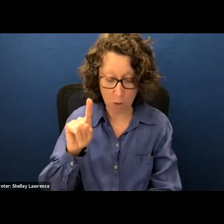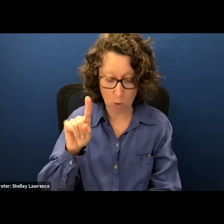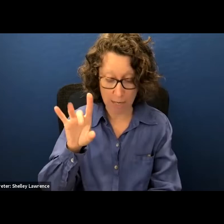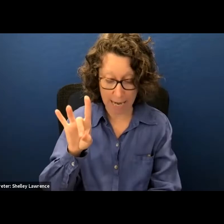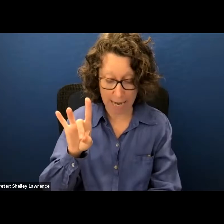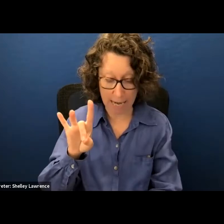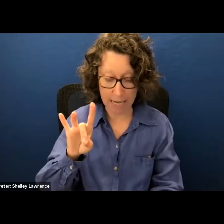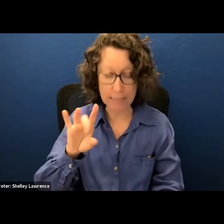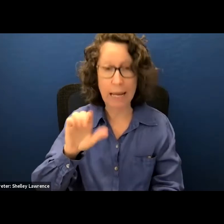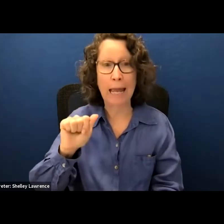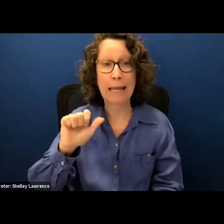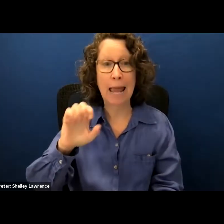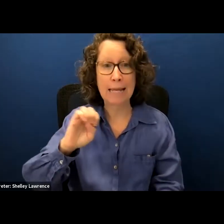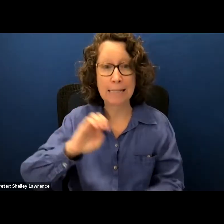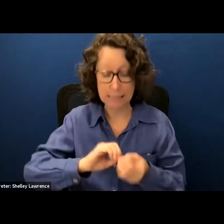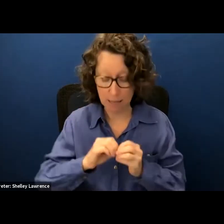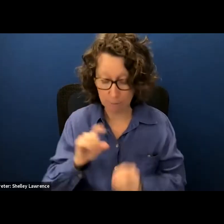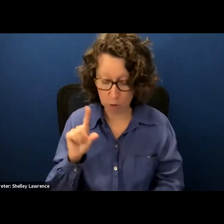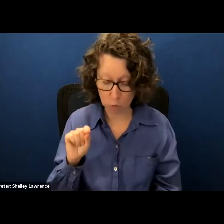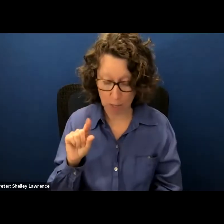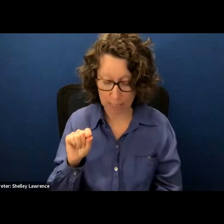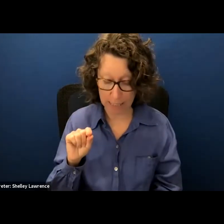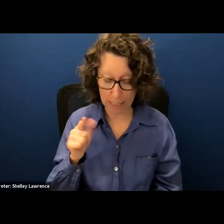48918, case number